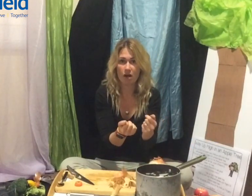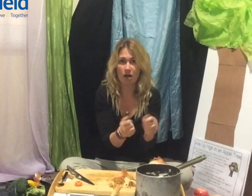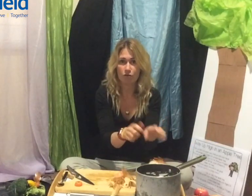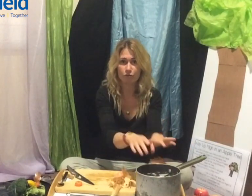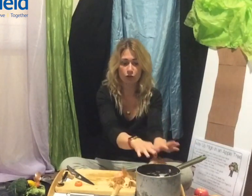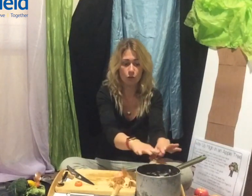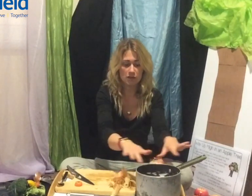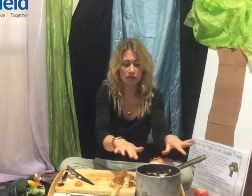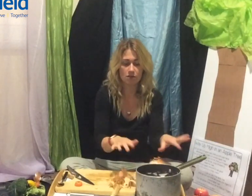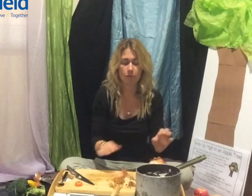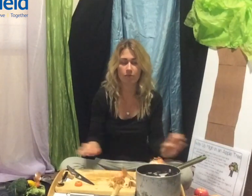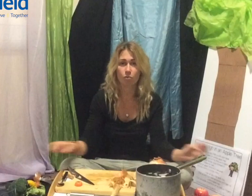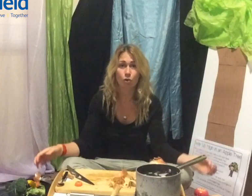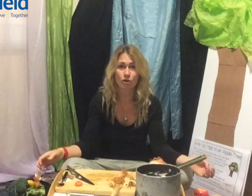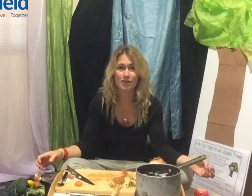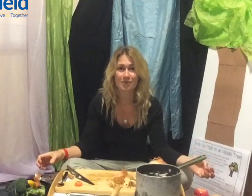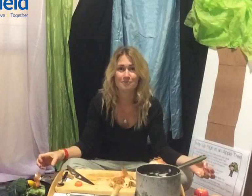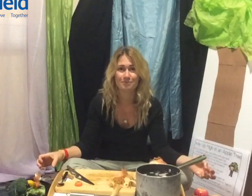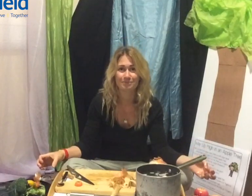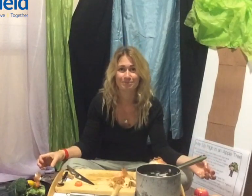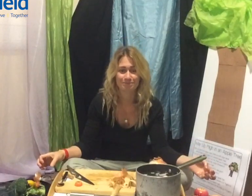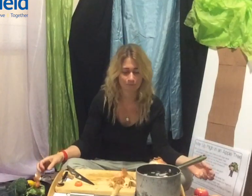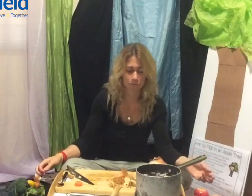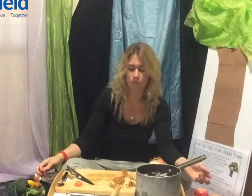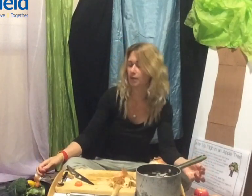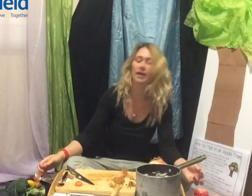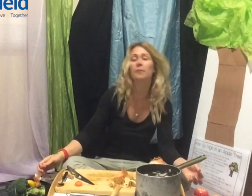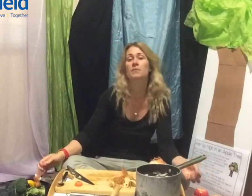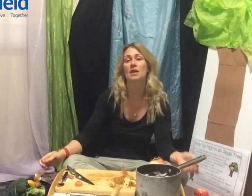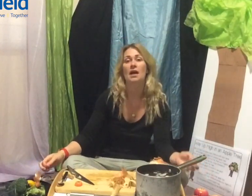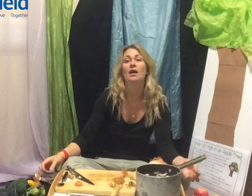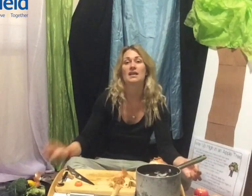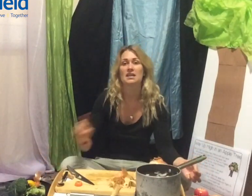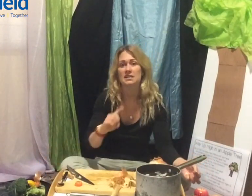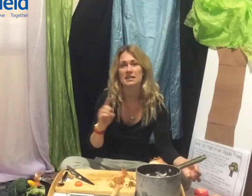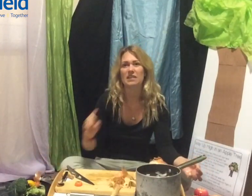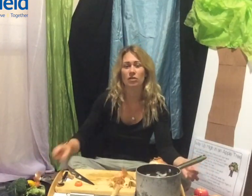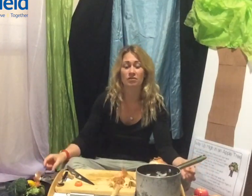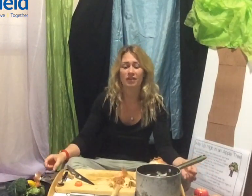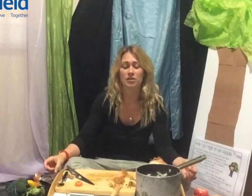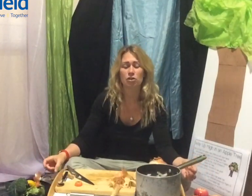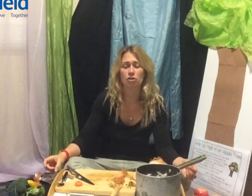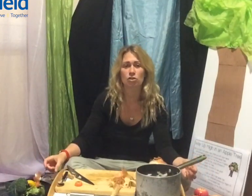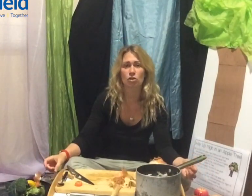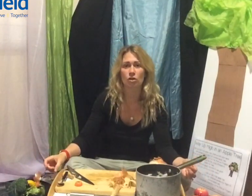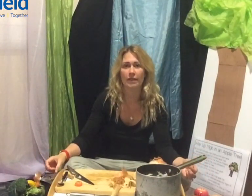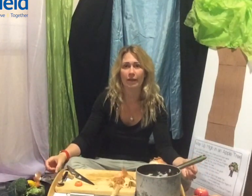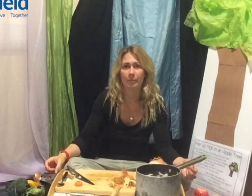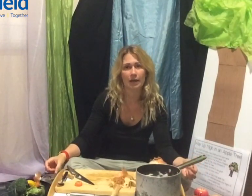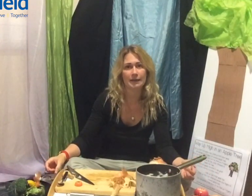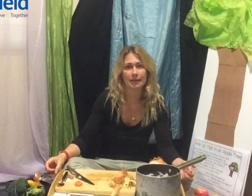and floating on top of the water. Okay, see if you can find your stone in that pan then.